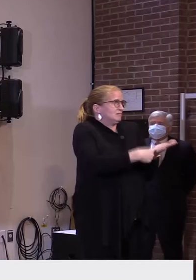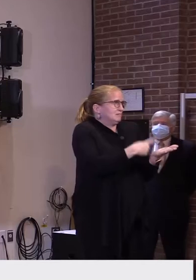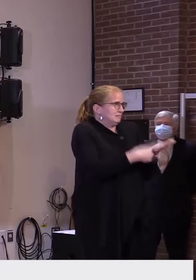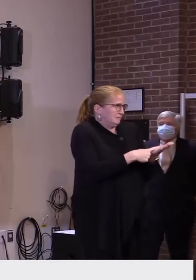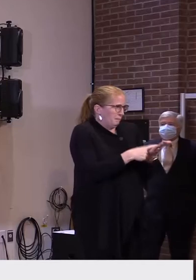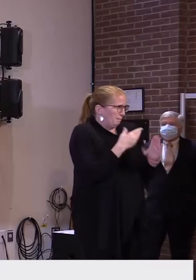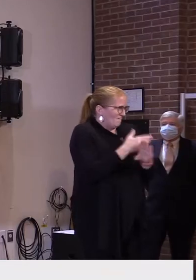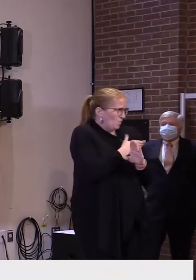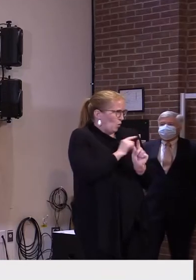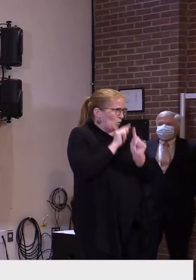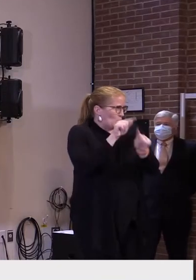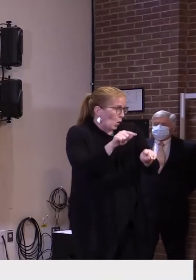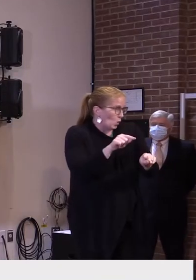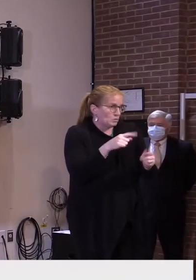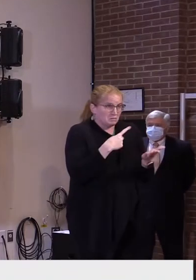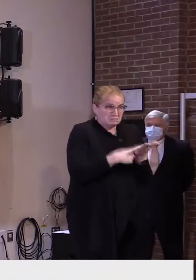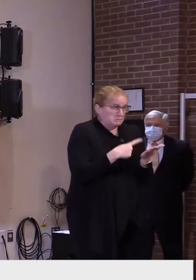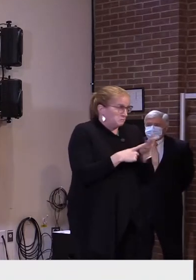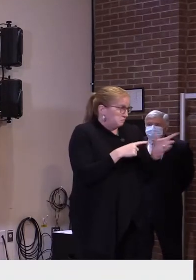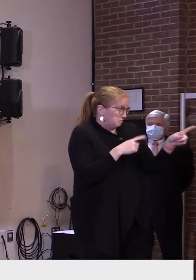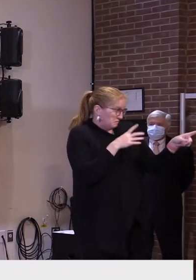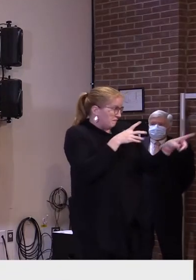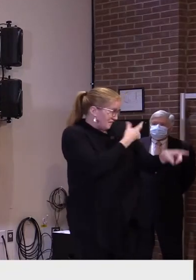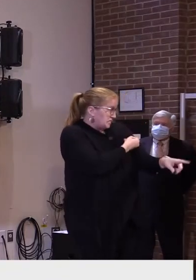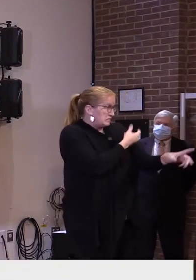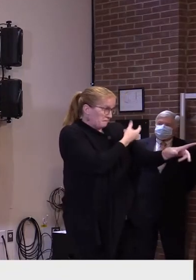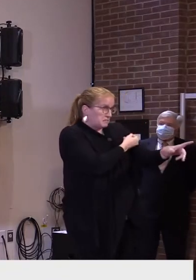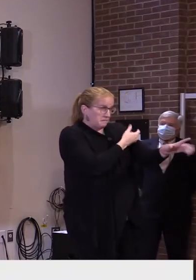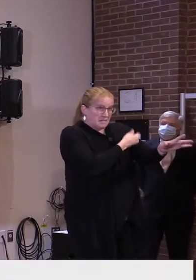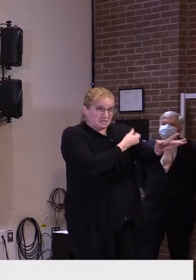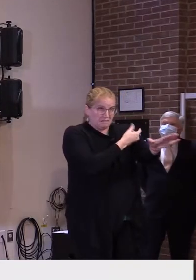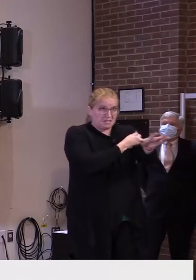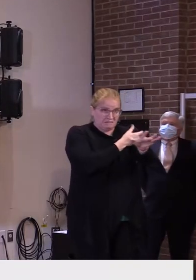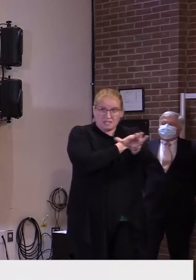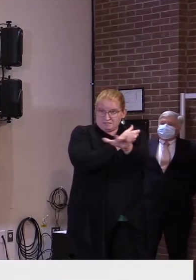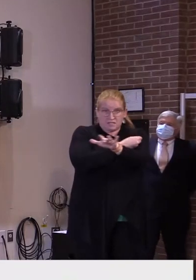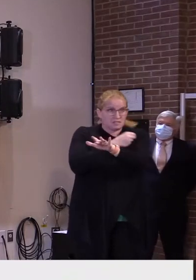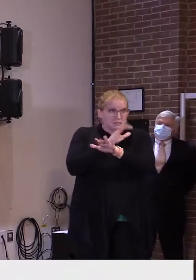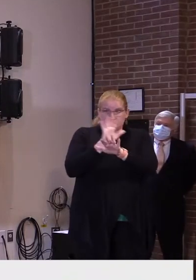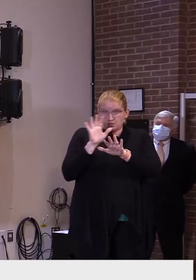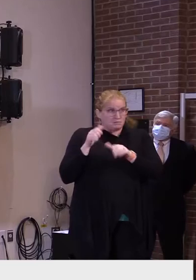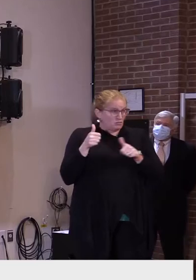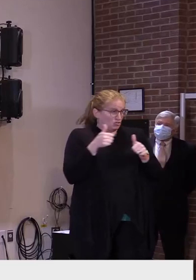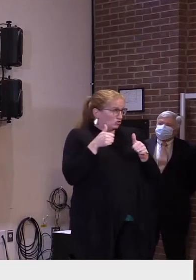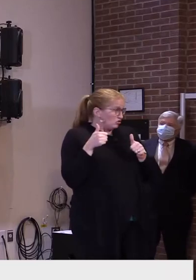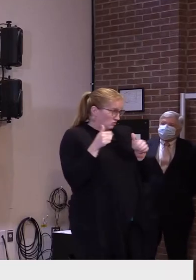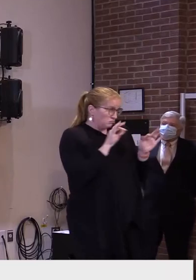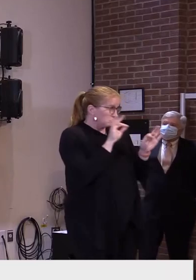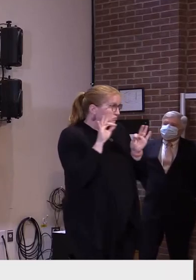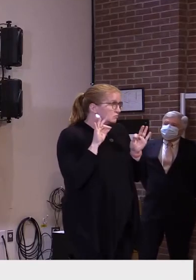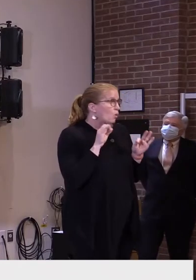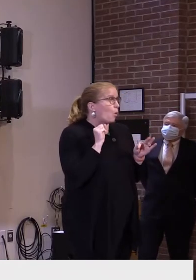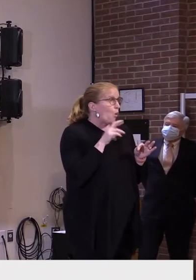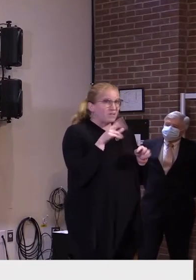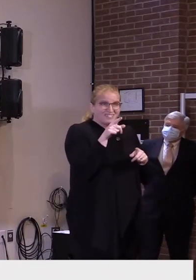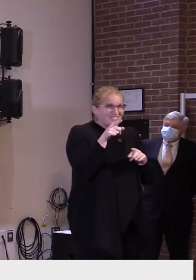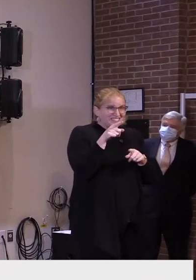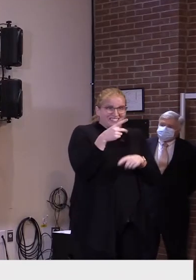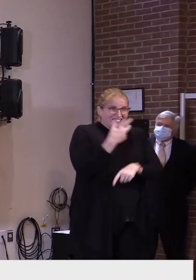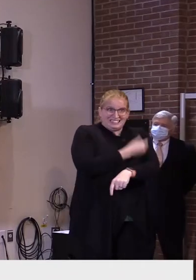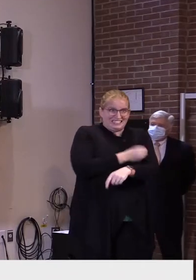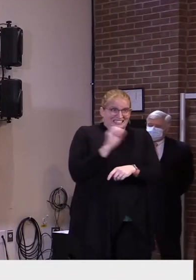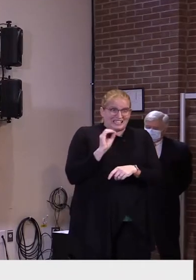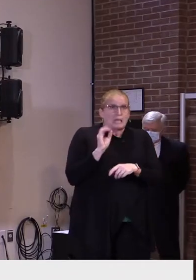focus really is on vaccination, to learn if people will be fully vaccinated or if extra precautions need